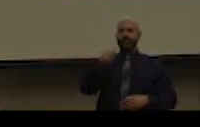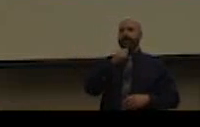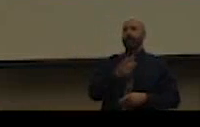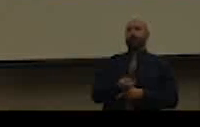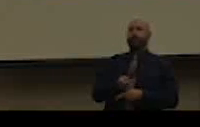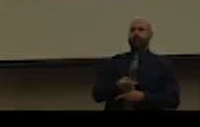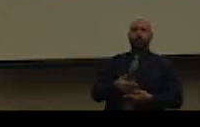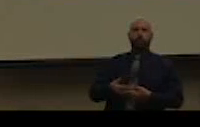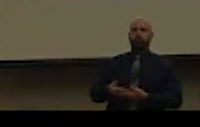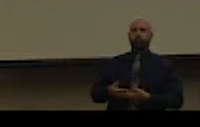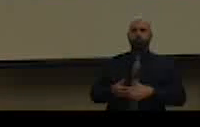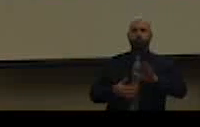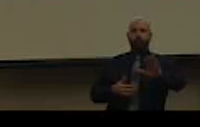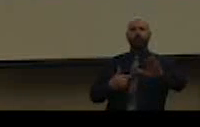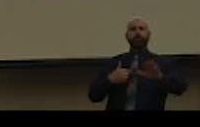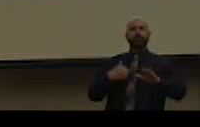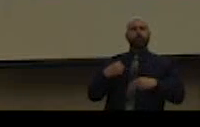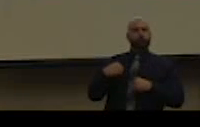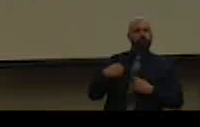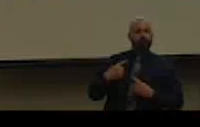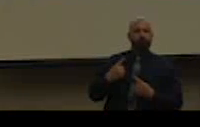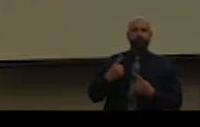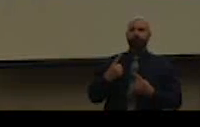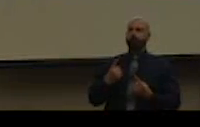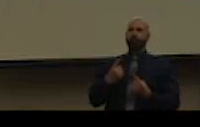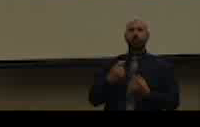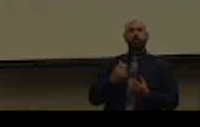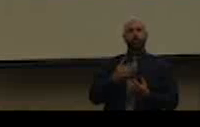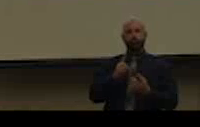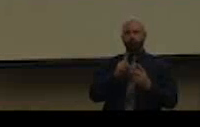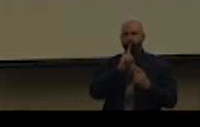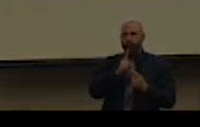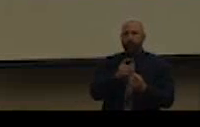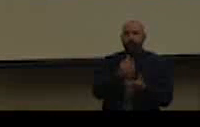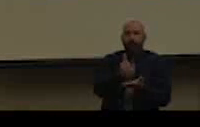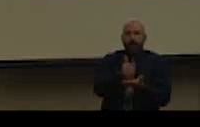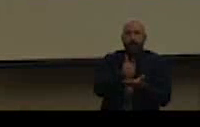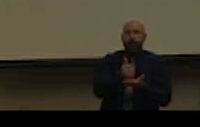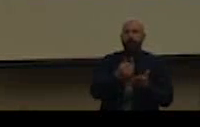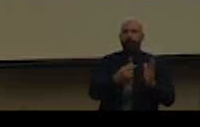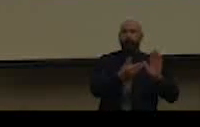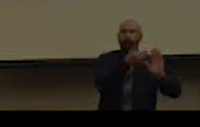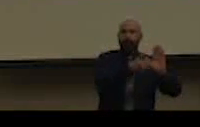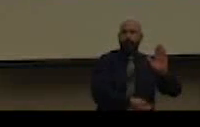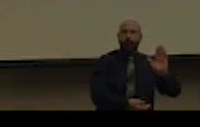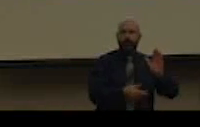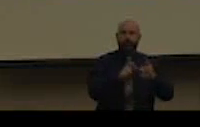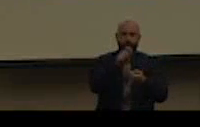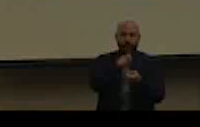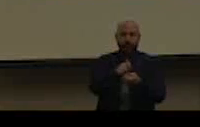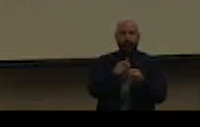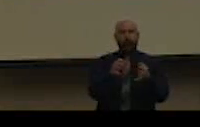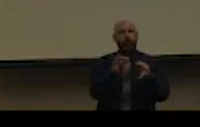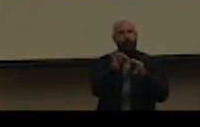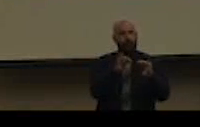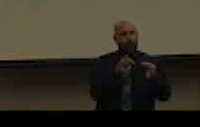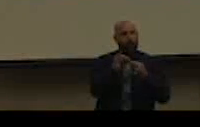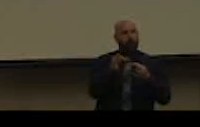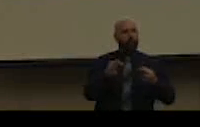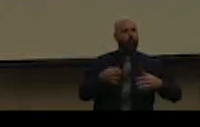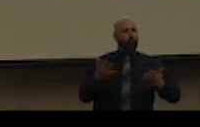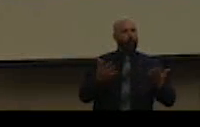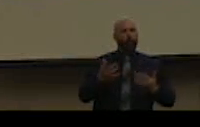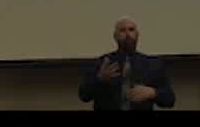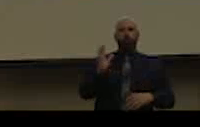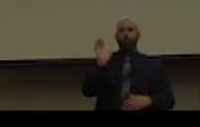about the broader piece, here's some specific guidance as to what it is, what we're looking for, what we're currently doing, and